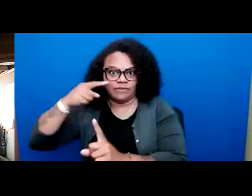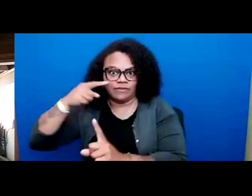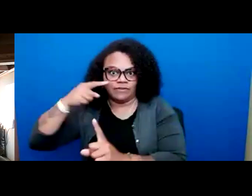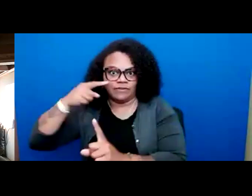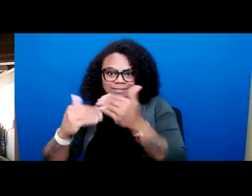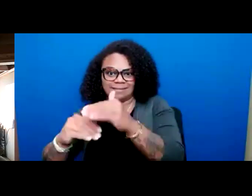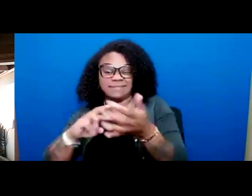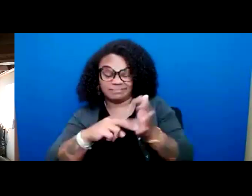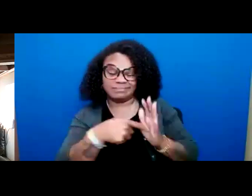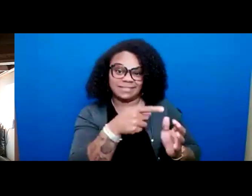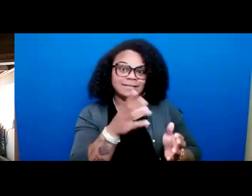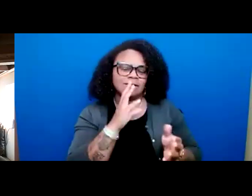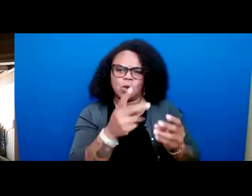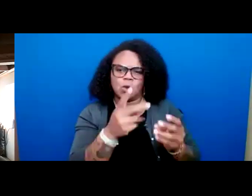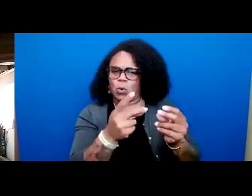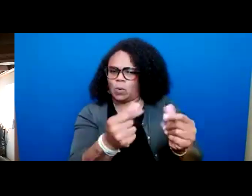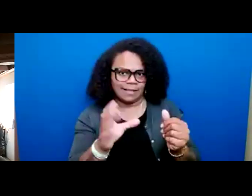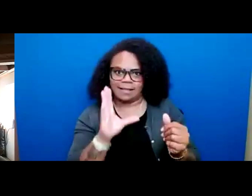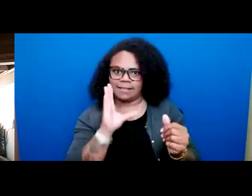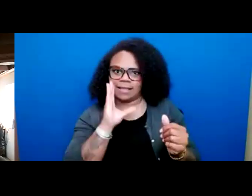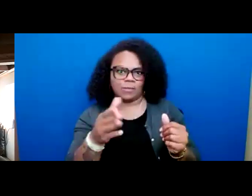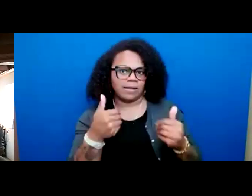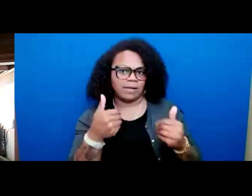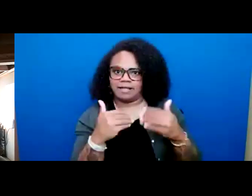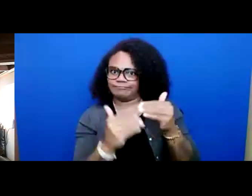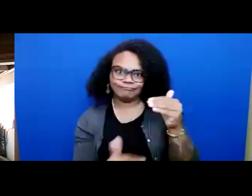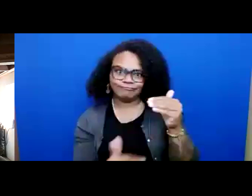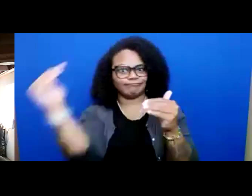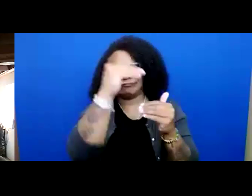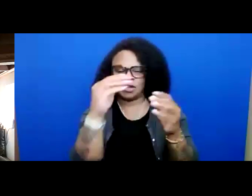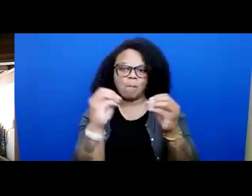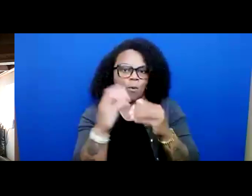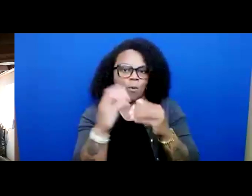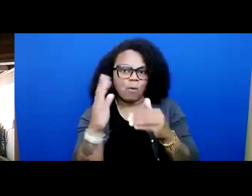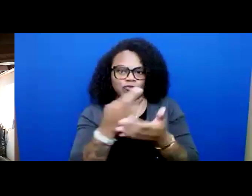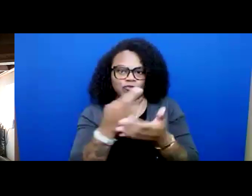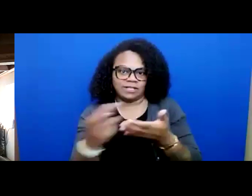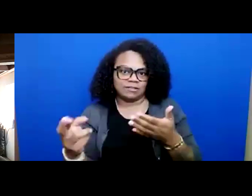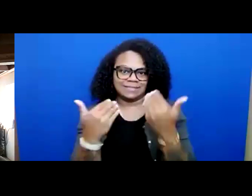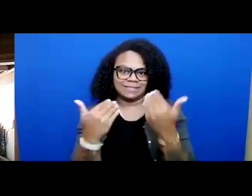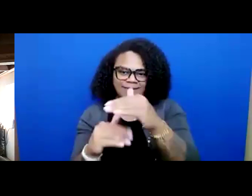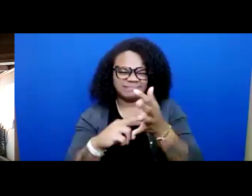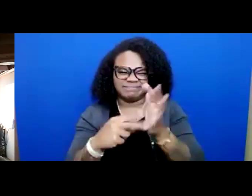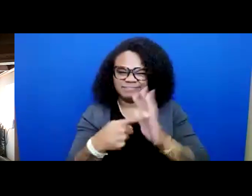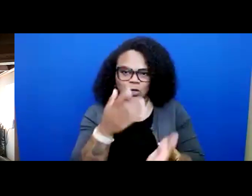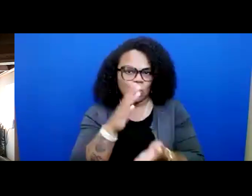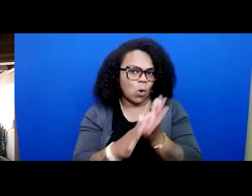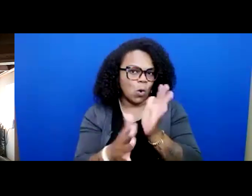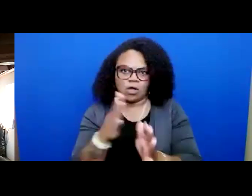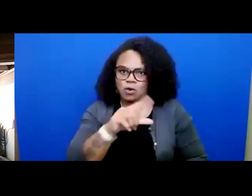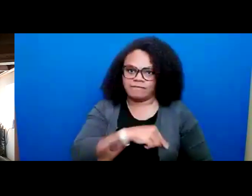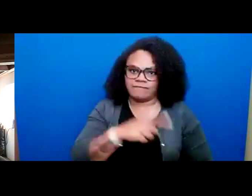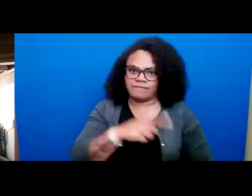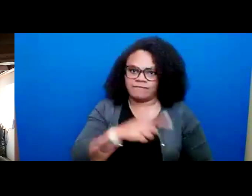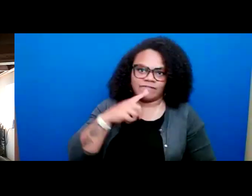going to kick themselves over the resource limit and make themselves ineligible for SSI. So